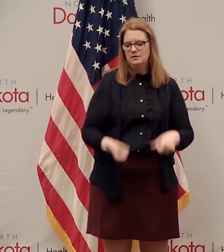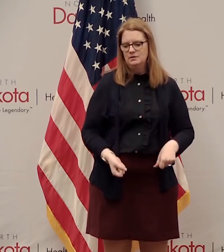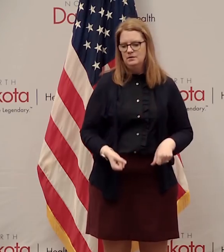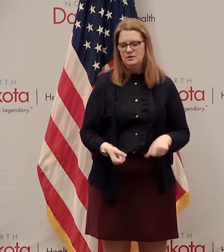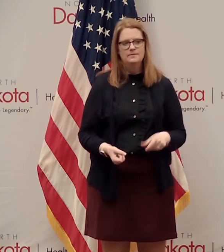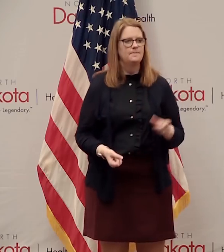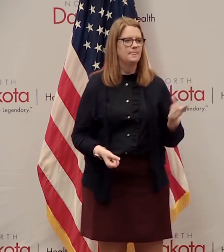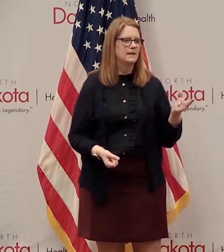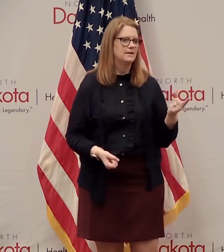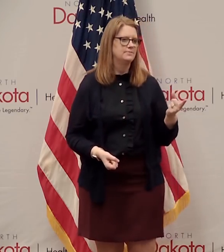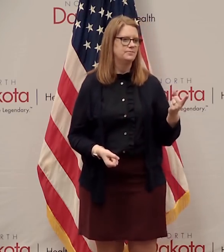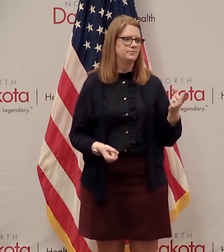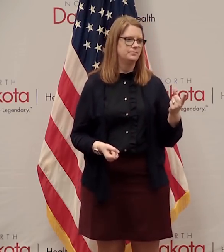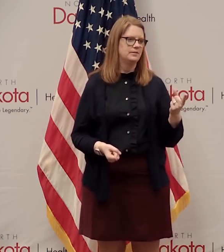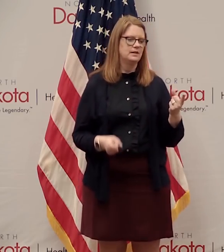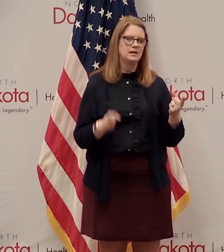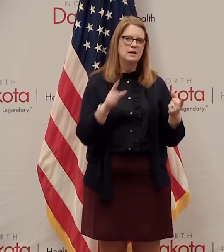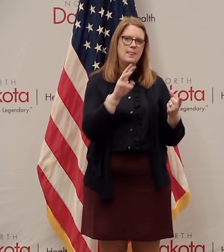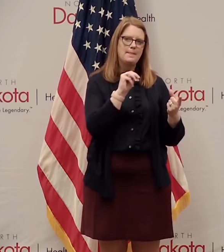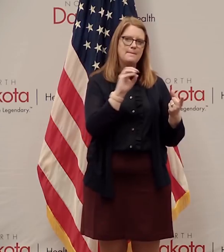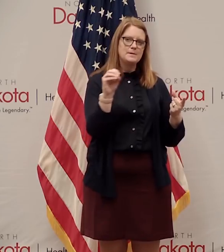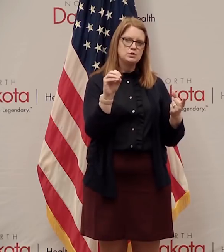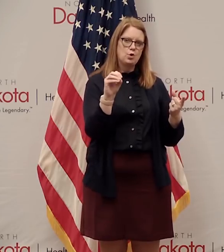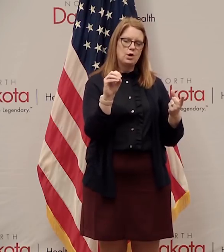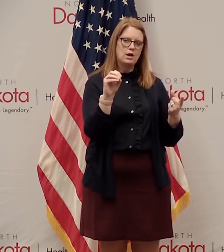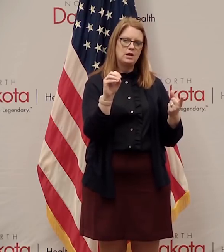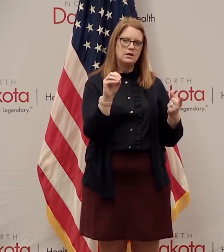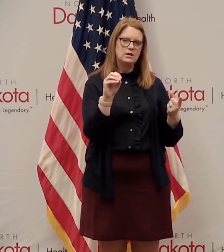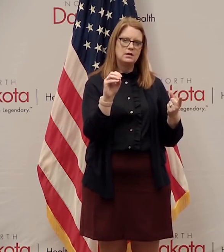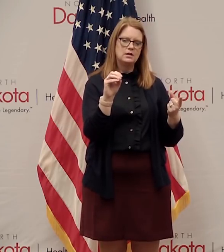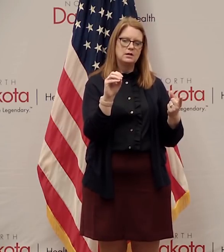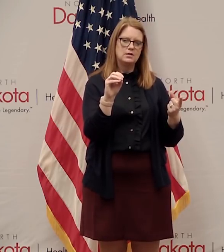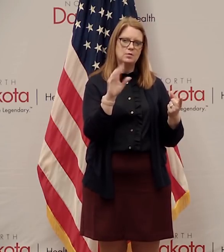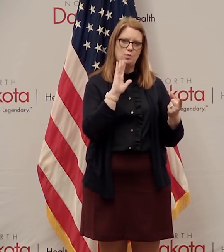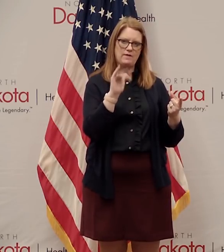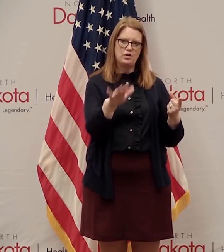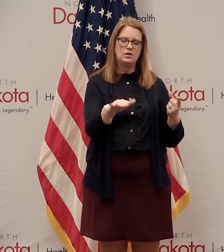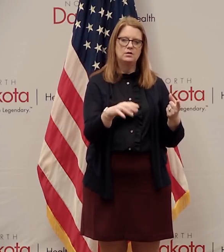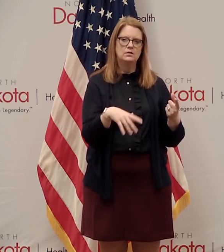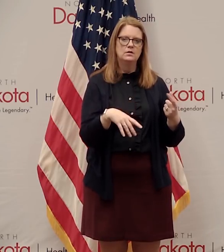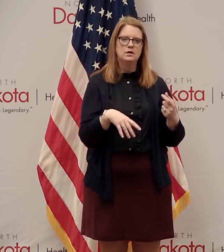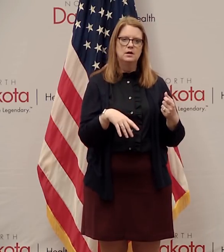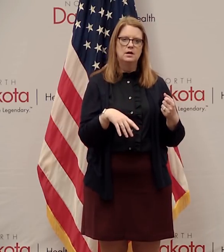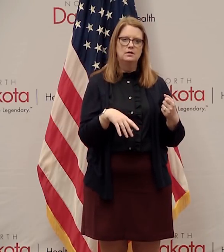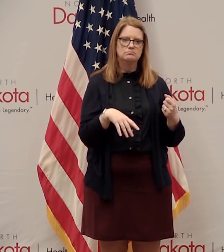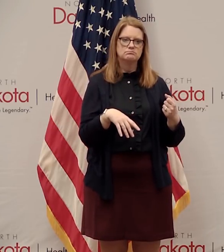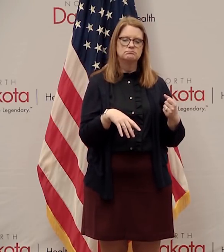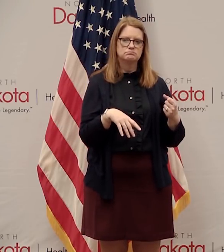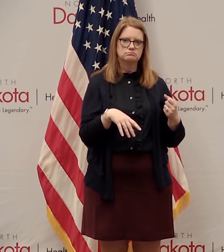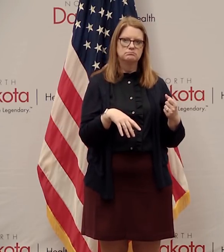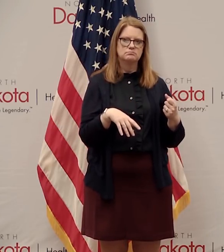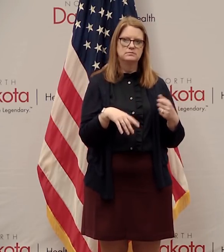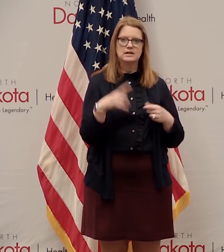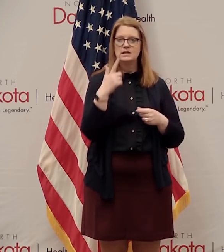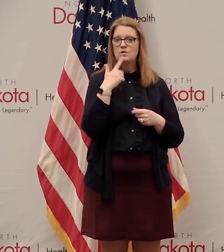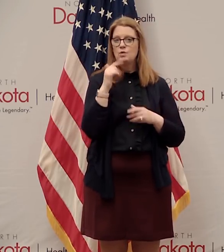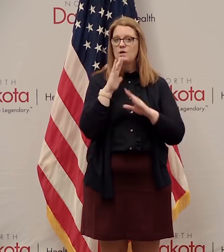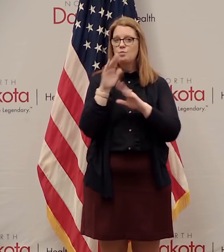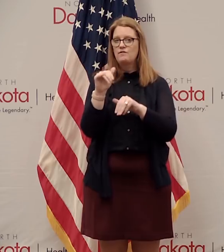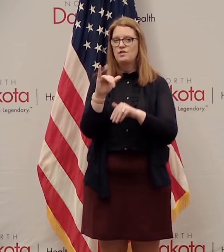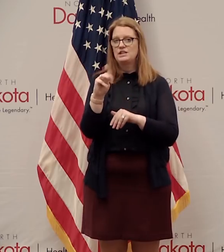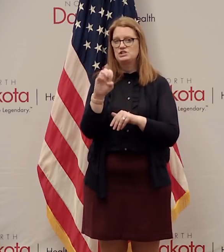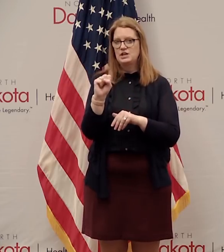good news, and I'm sure you're asking about the Missouri, the good news is we got through that on the Red River and James